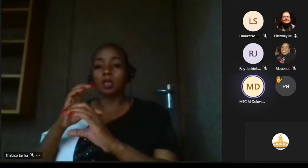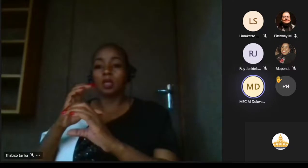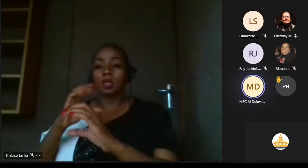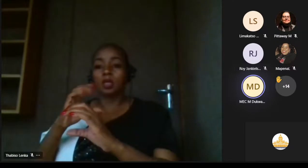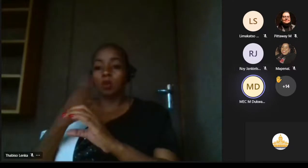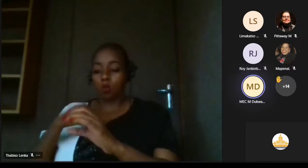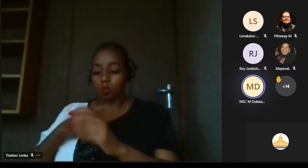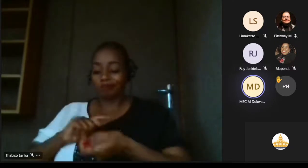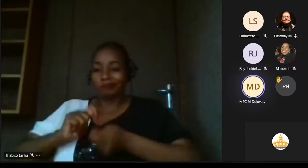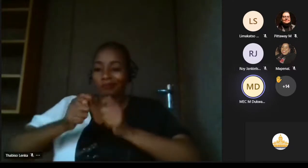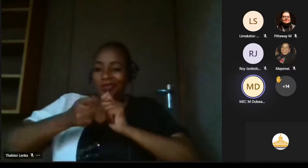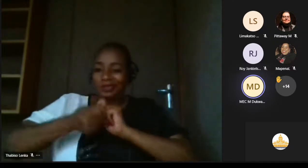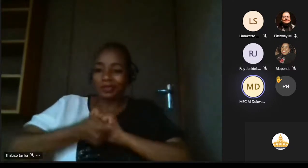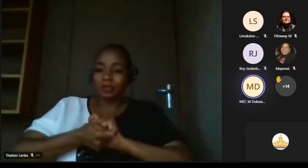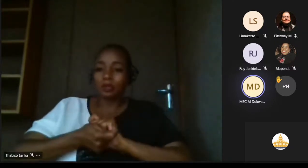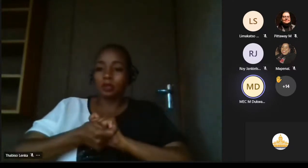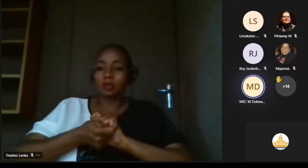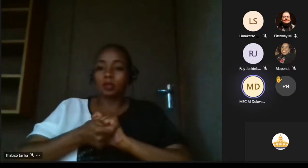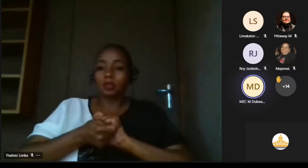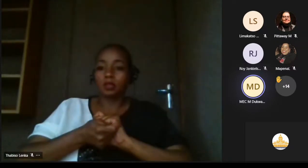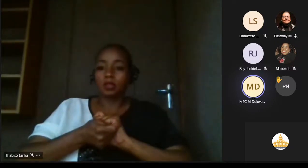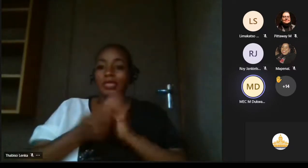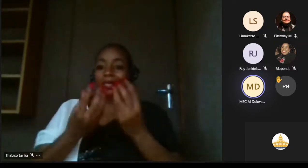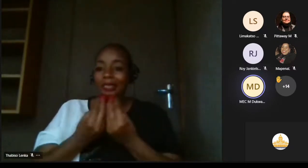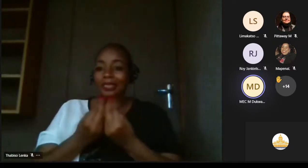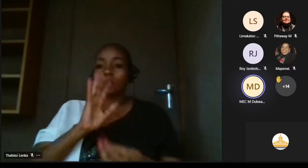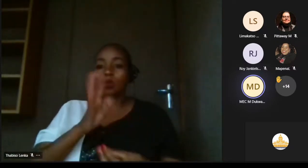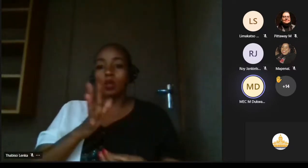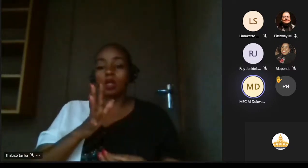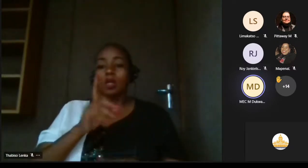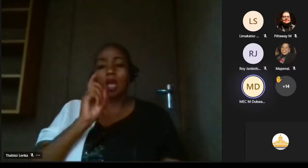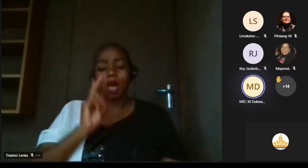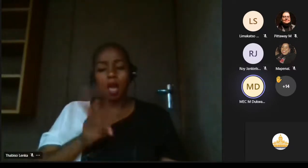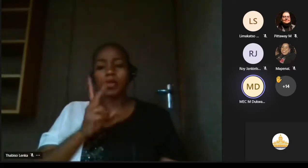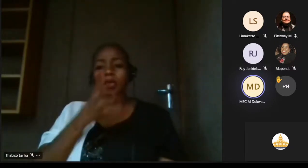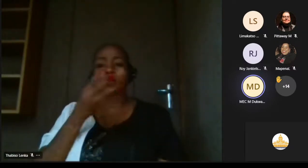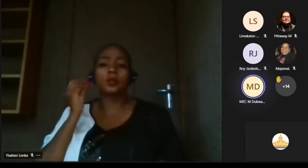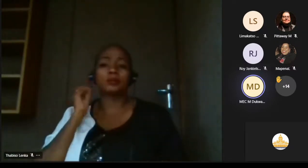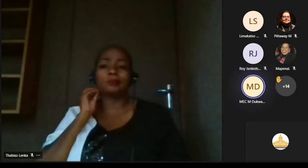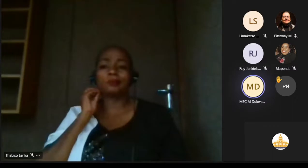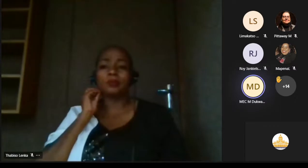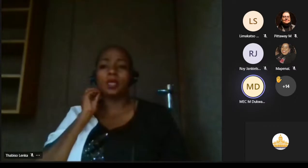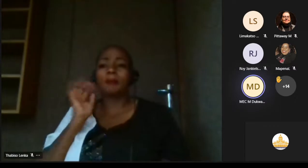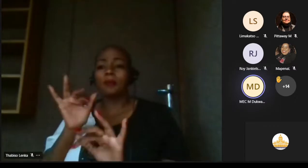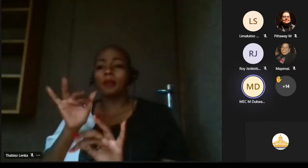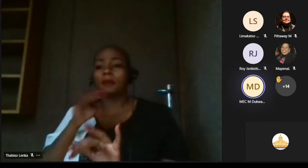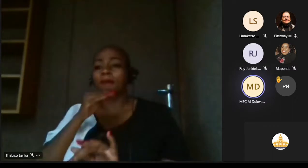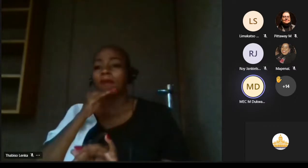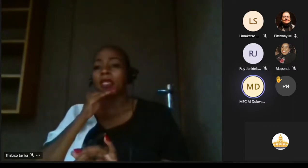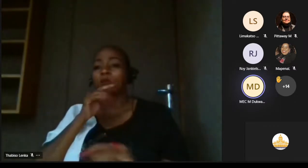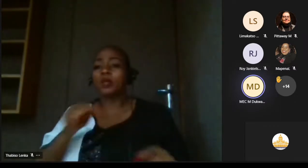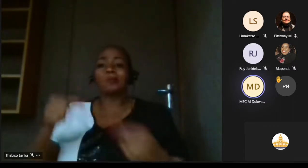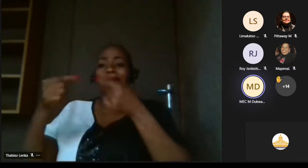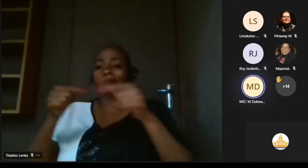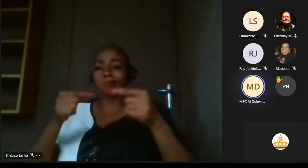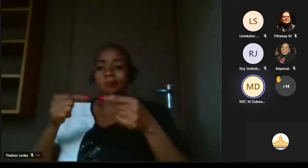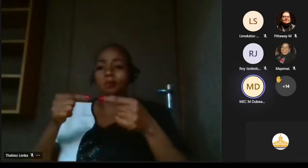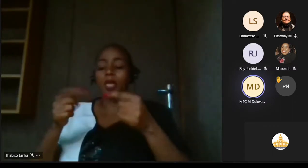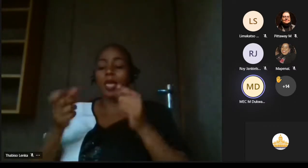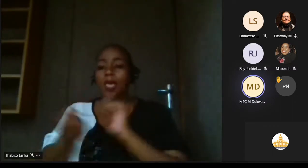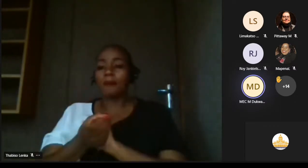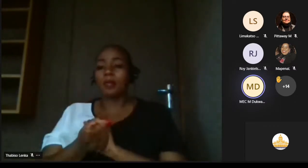have also noted opportunistic political statements which are not frivolous, which are not only frivolous, but also fail to add value to